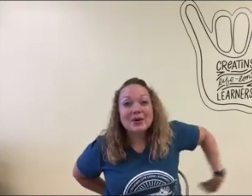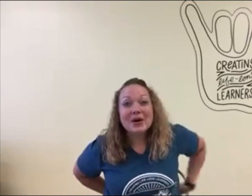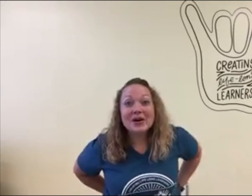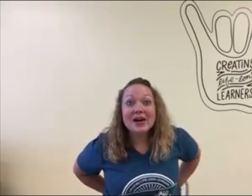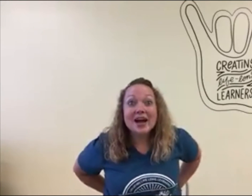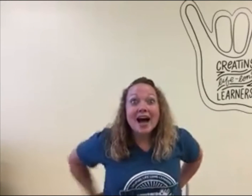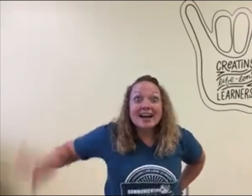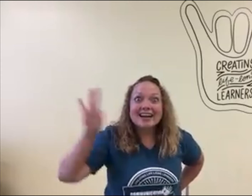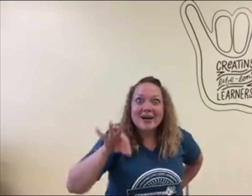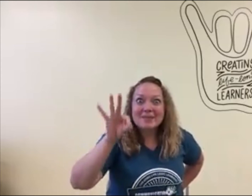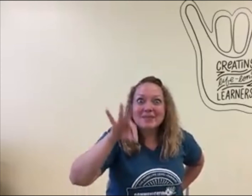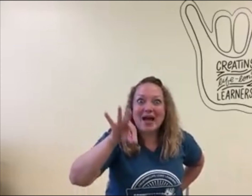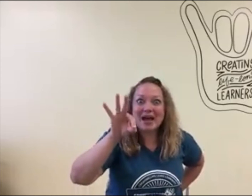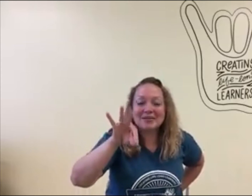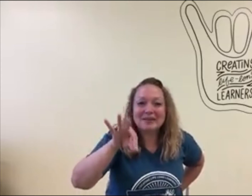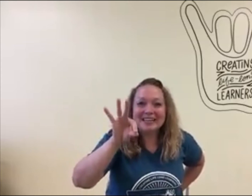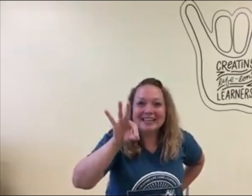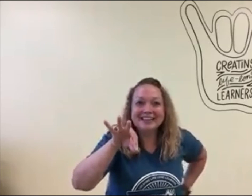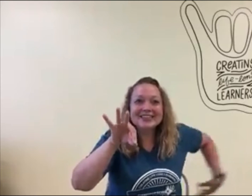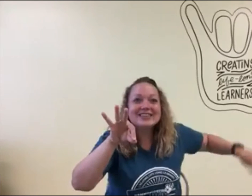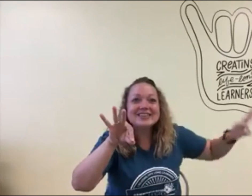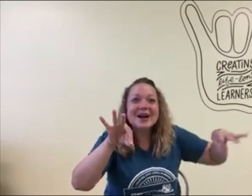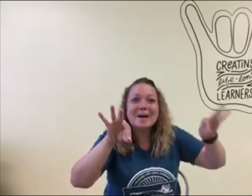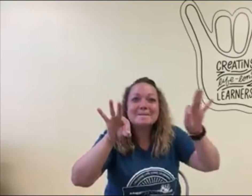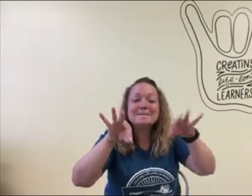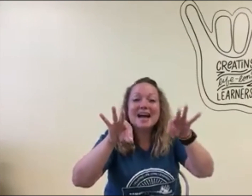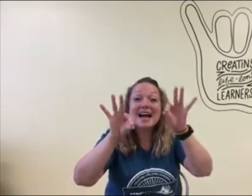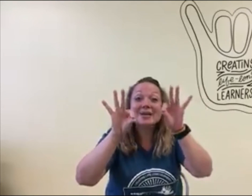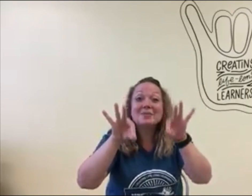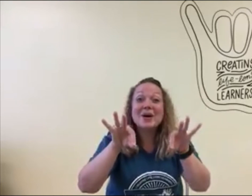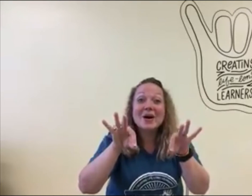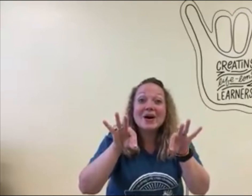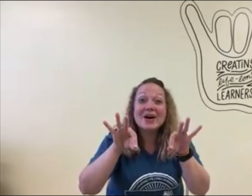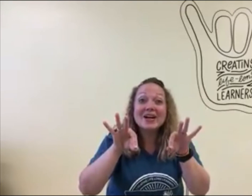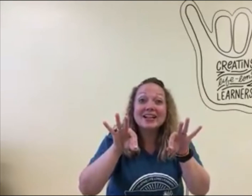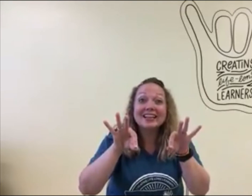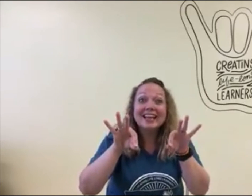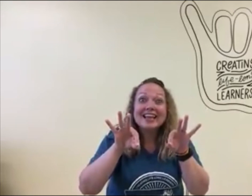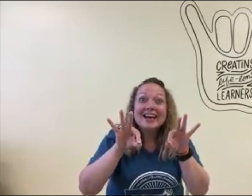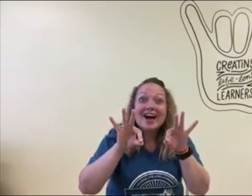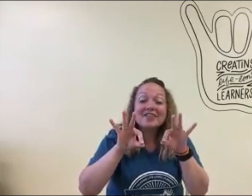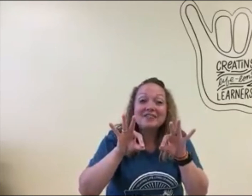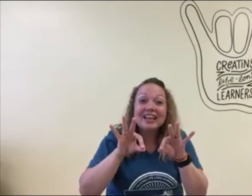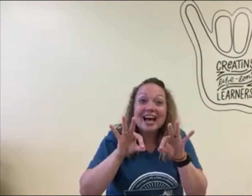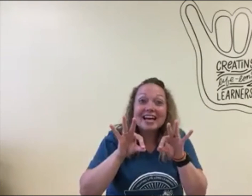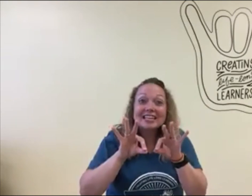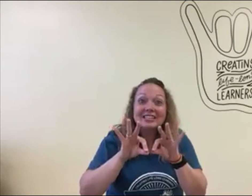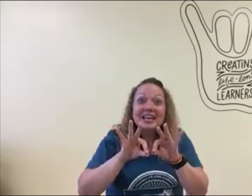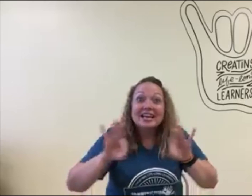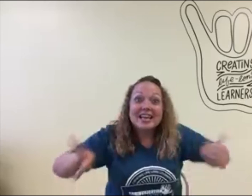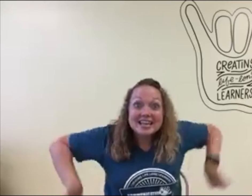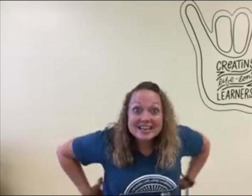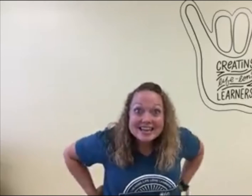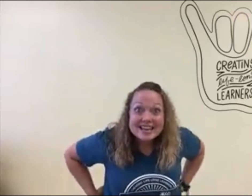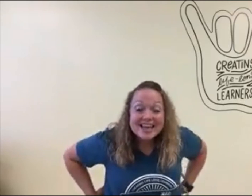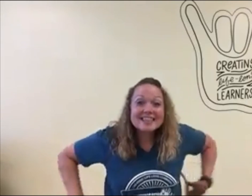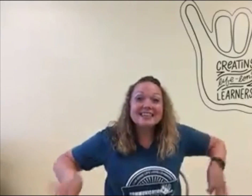Paul. Come back, Peter, come back, Paul. Our flies hit and then they